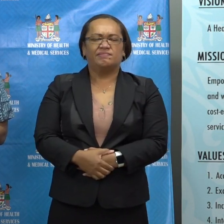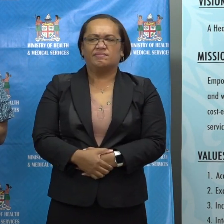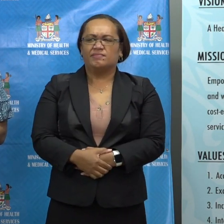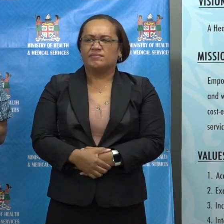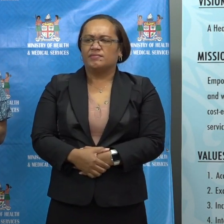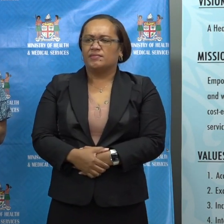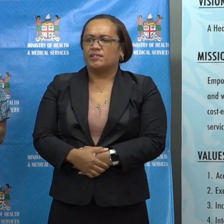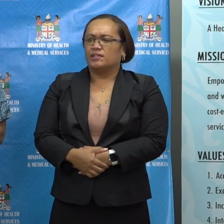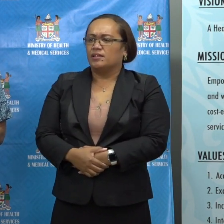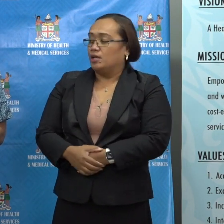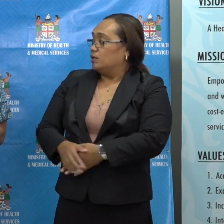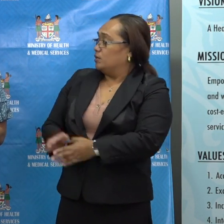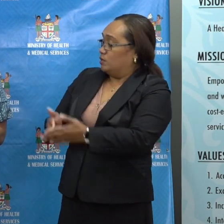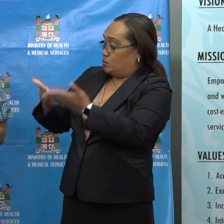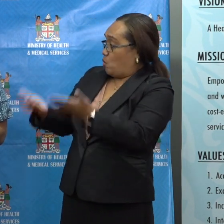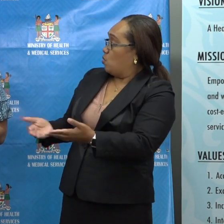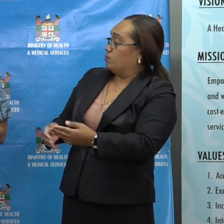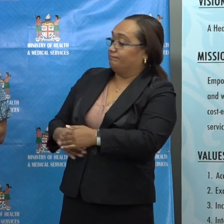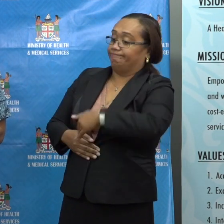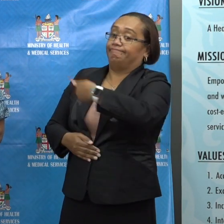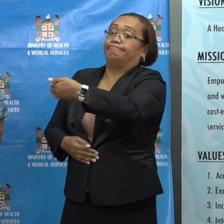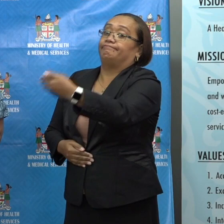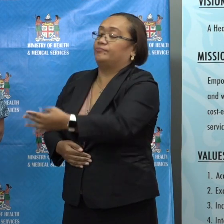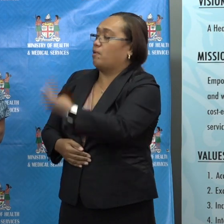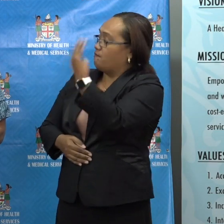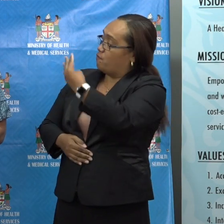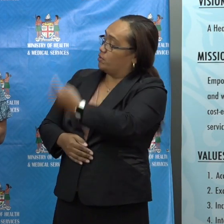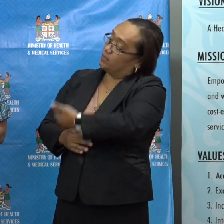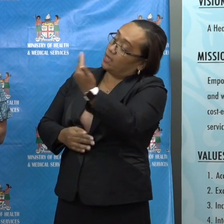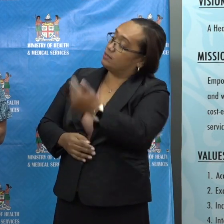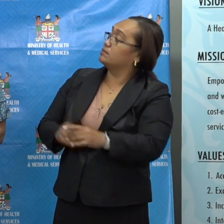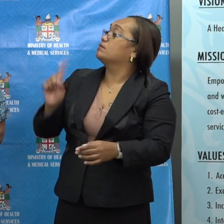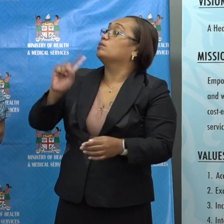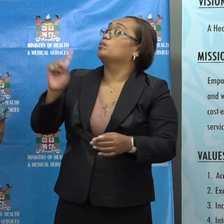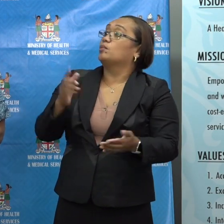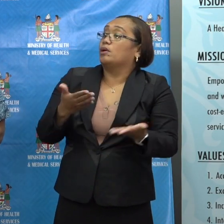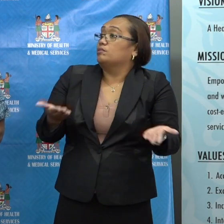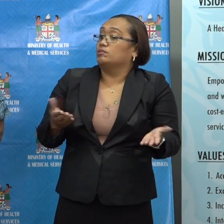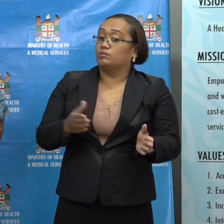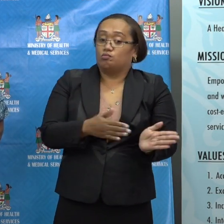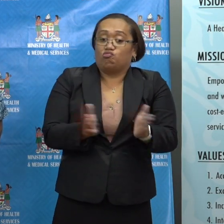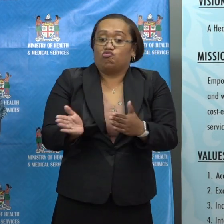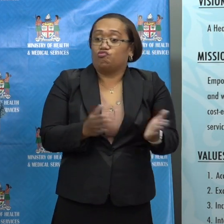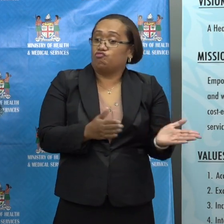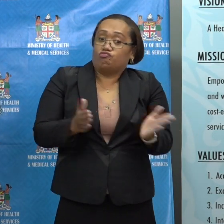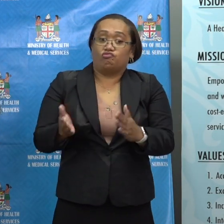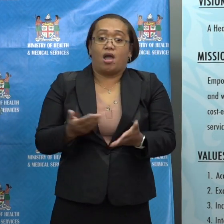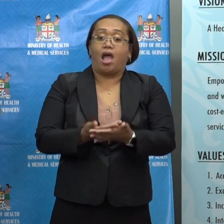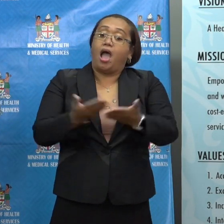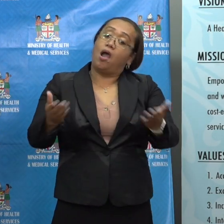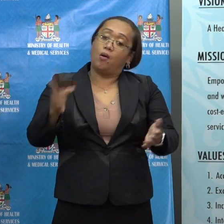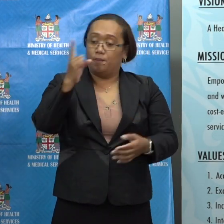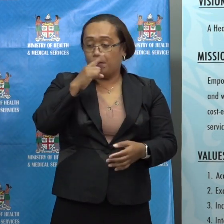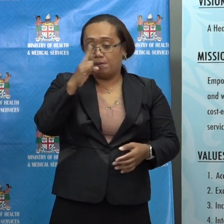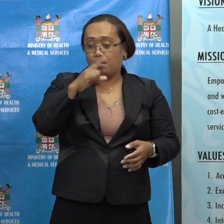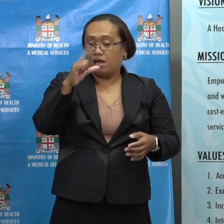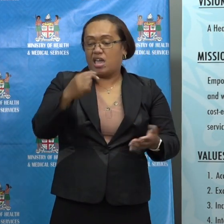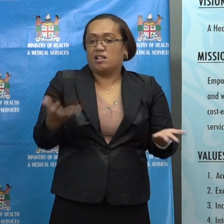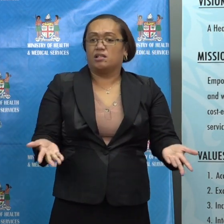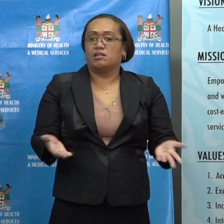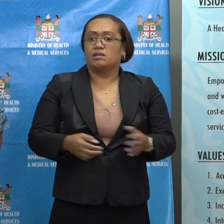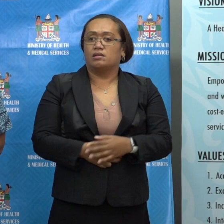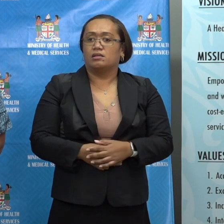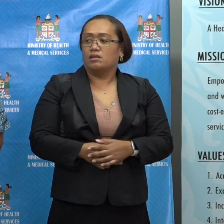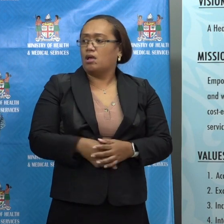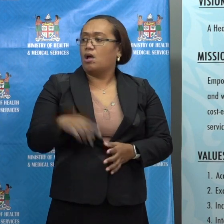During the next 14 days, what are the circumstances under which people are allowed to move around? And anyone found